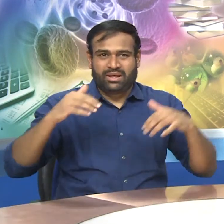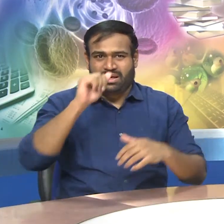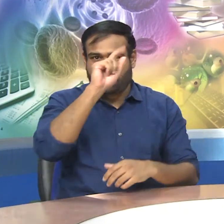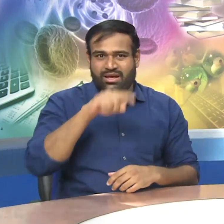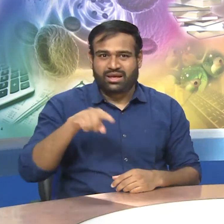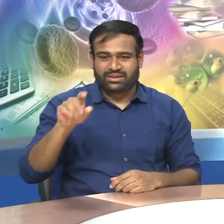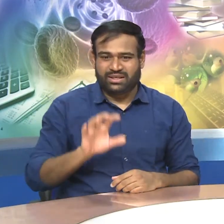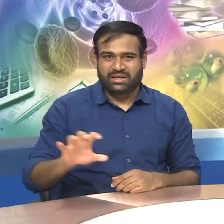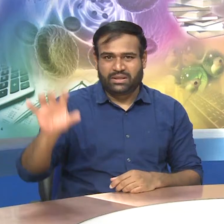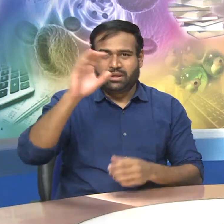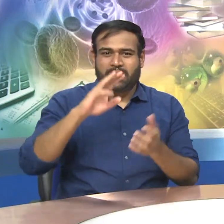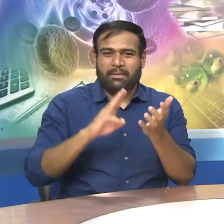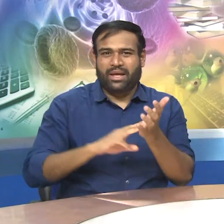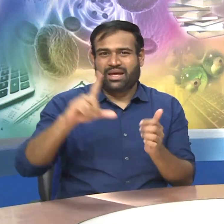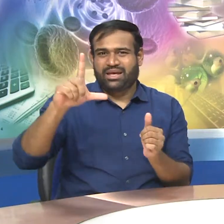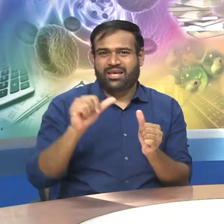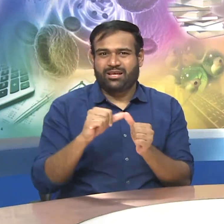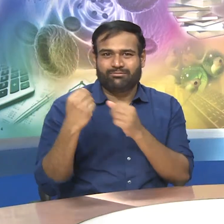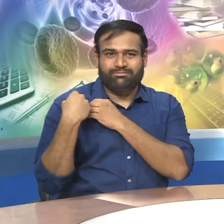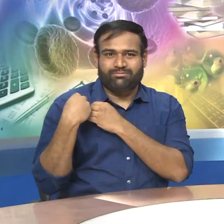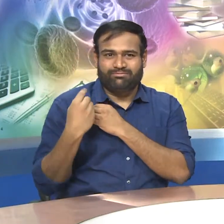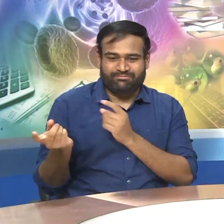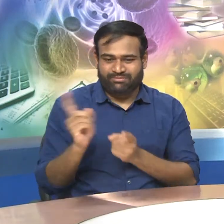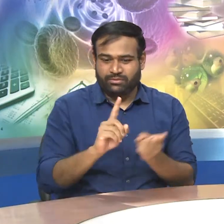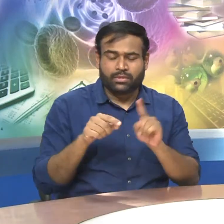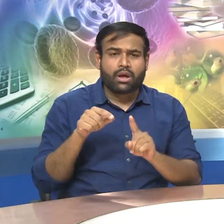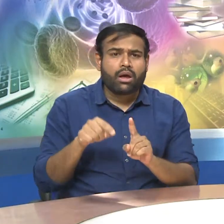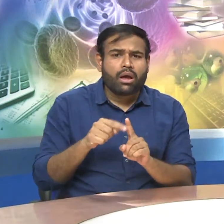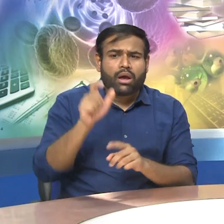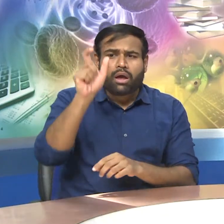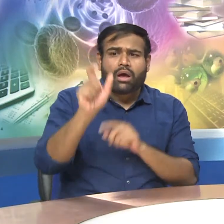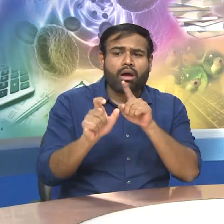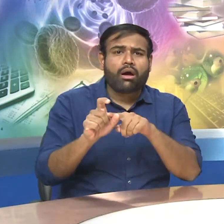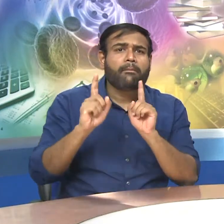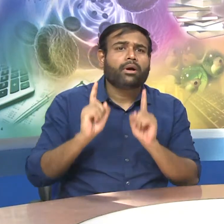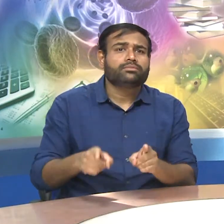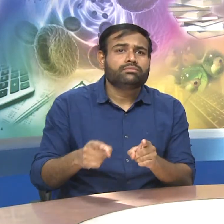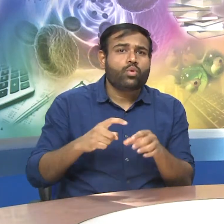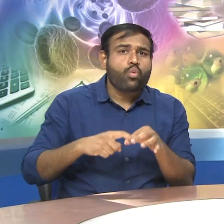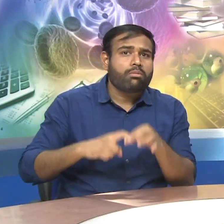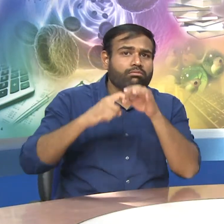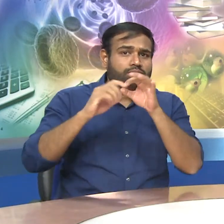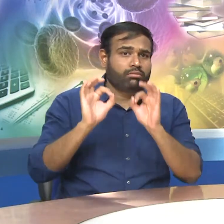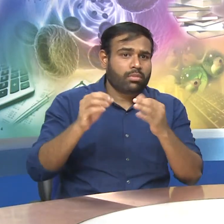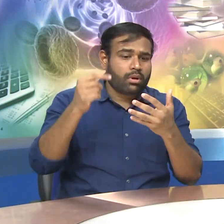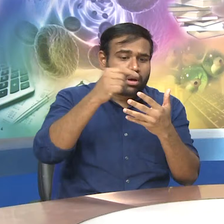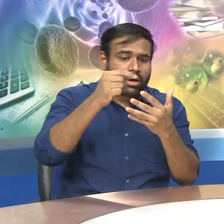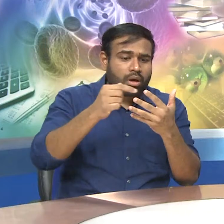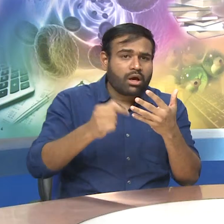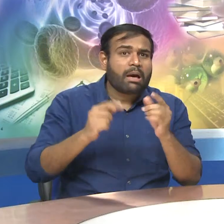Objective number 2. Recall qualifications of the members of legislature.